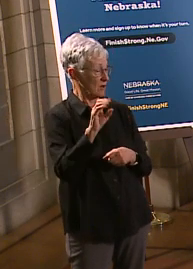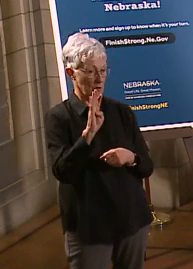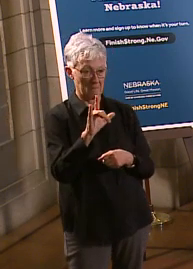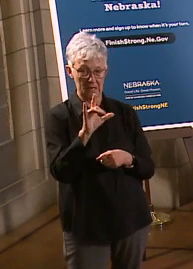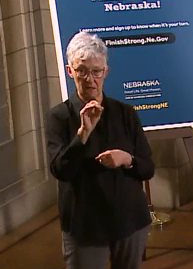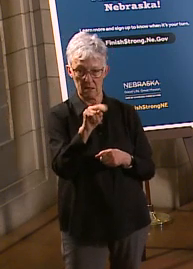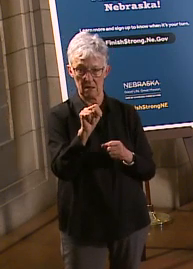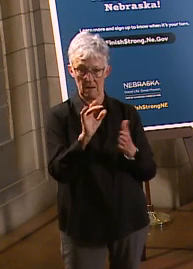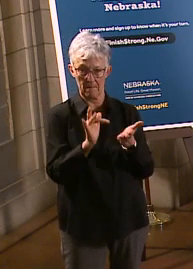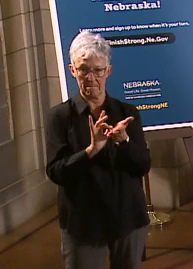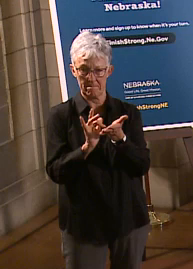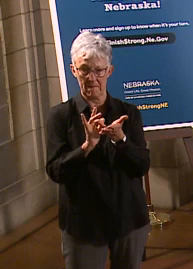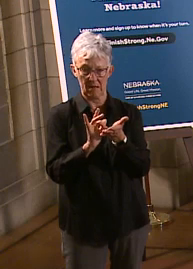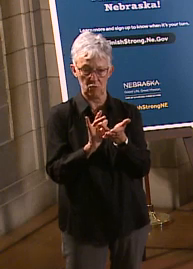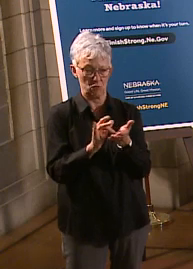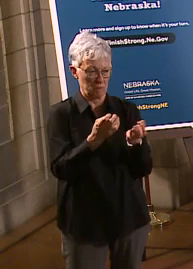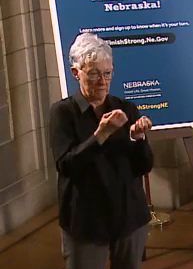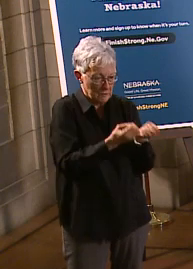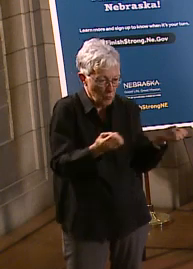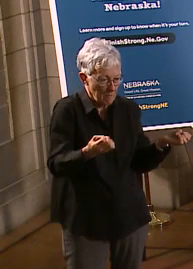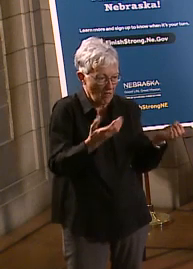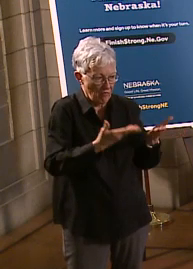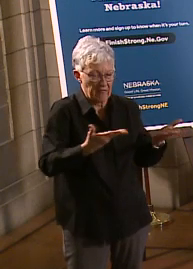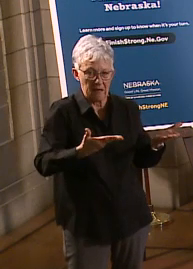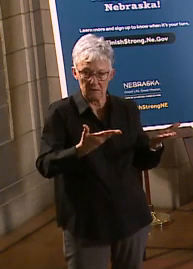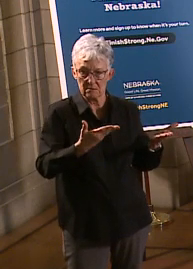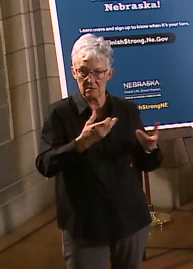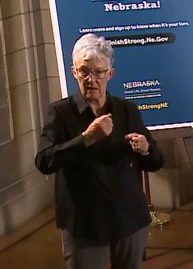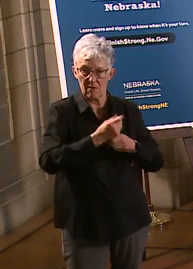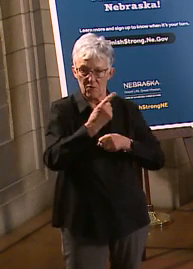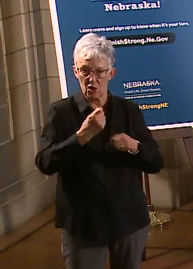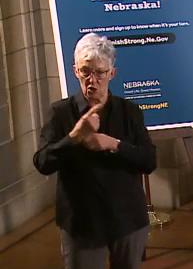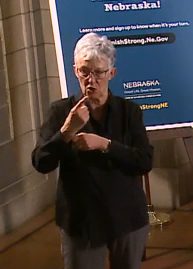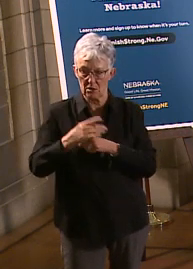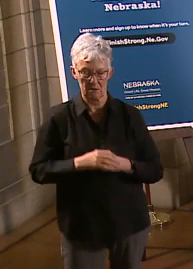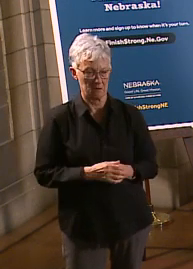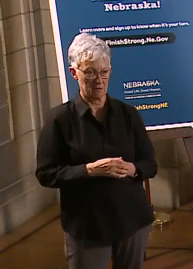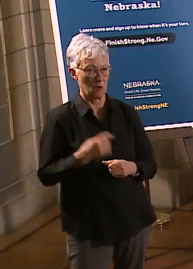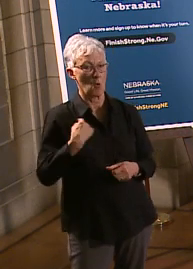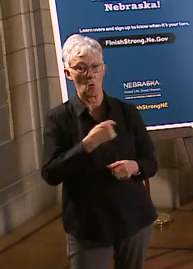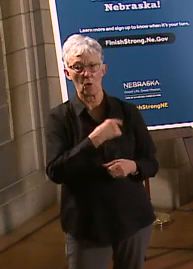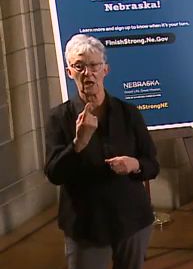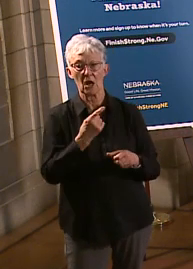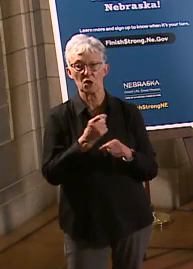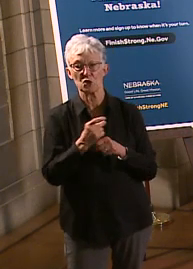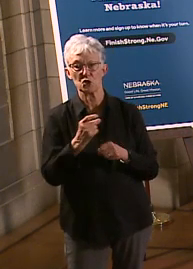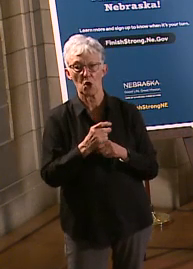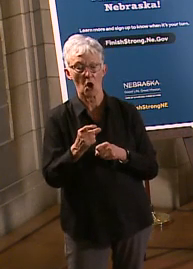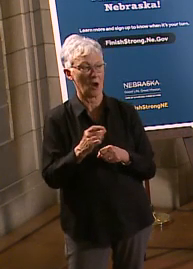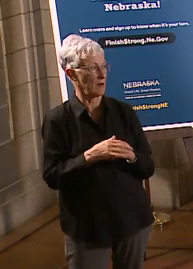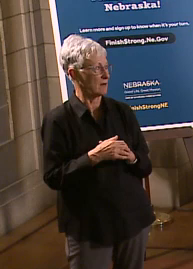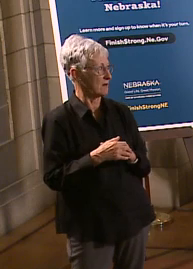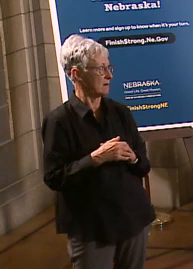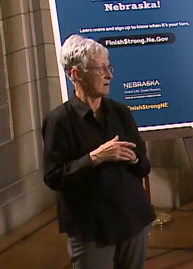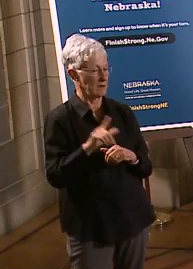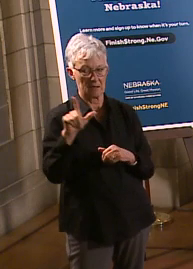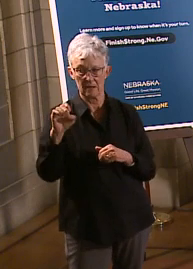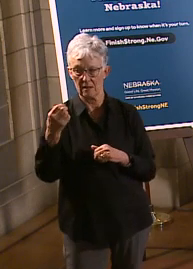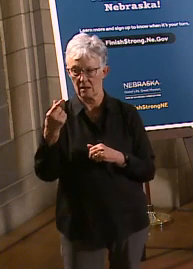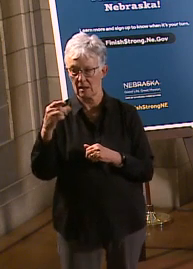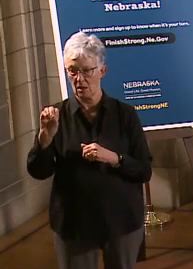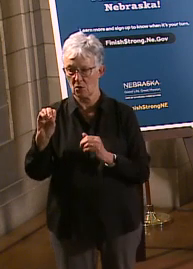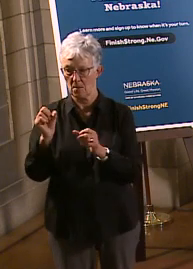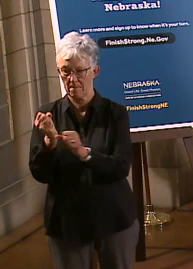medical devices a year as a company. We always joke that, and this is a true fact, put that in perspective, Lego makes about